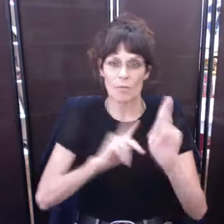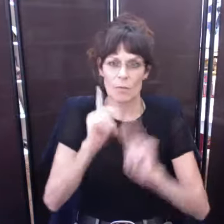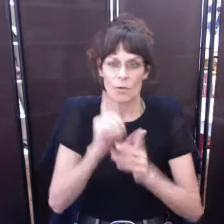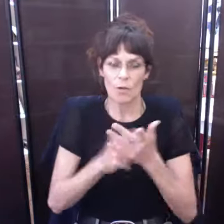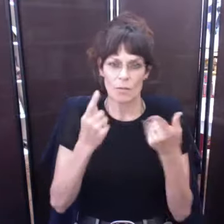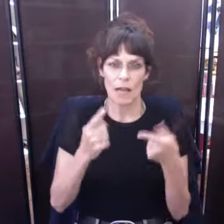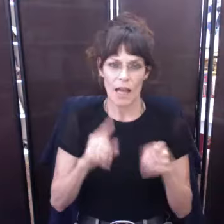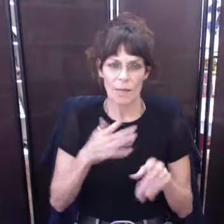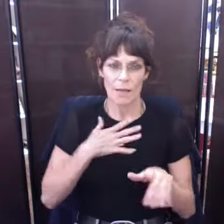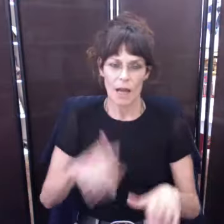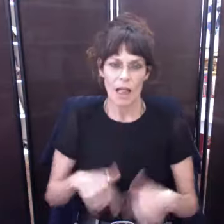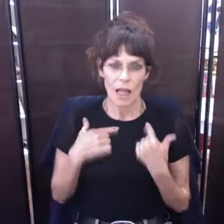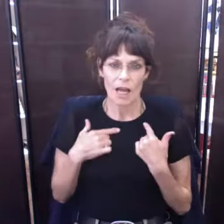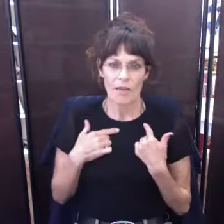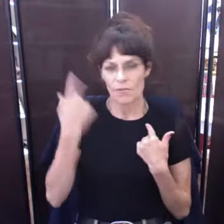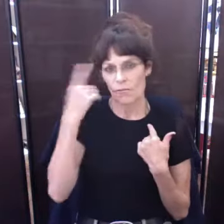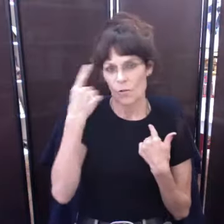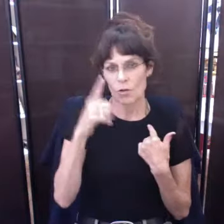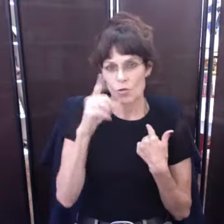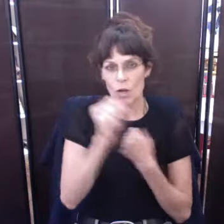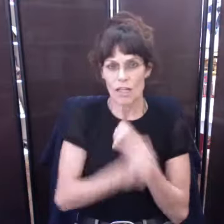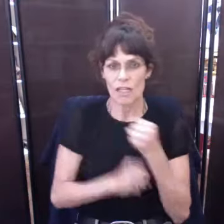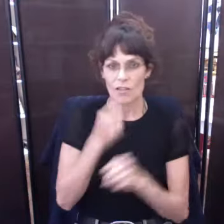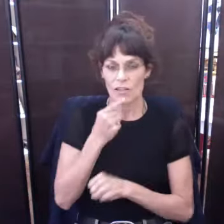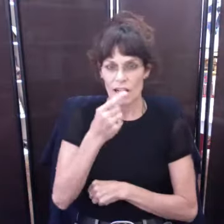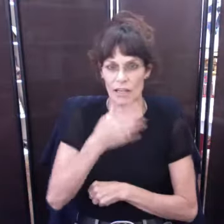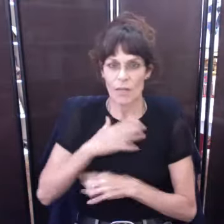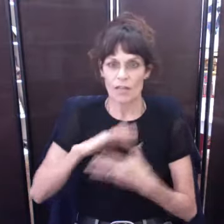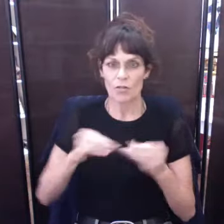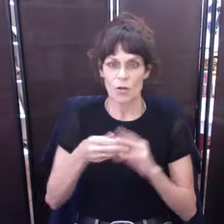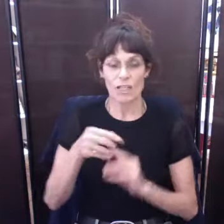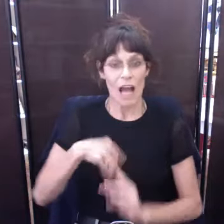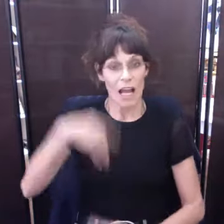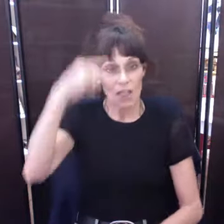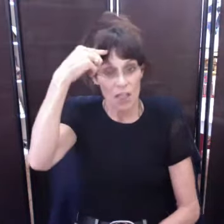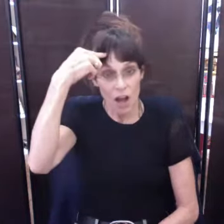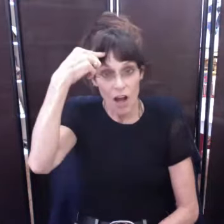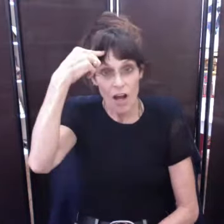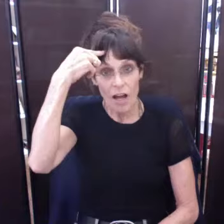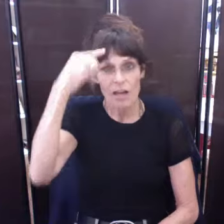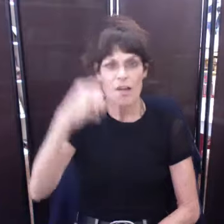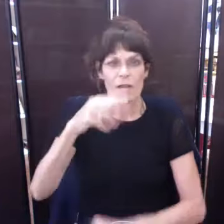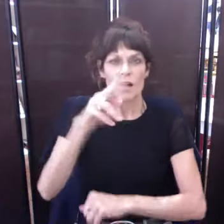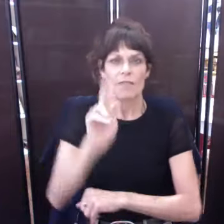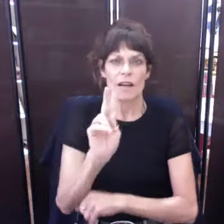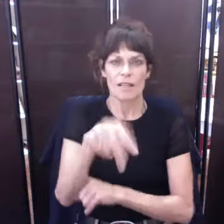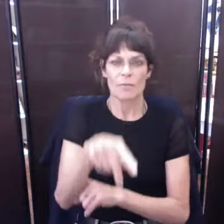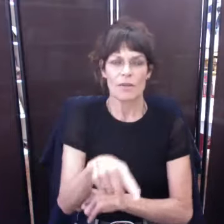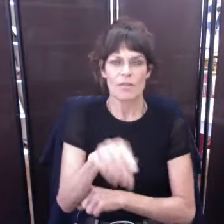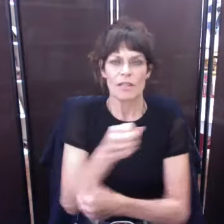And for about 20 years of that, telling my story, I really thought that my vice principal had saved my life. But you know what? I was always wrong.